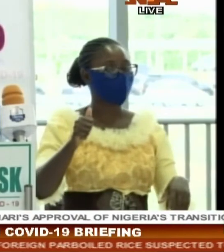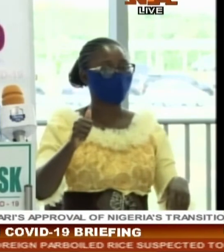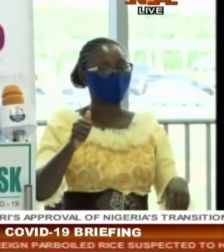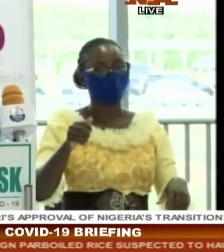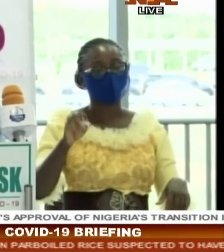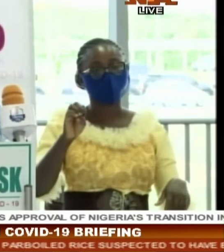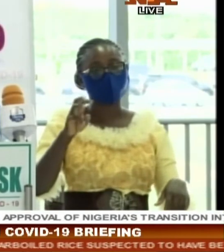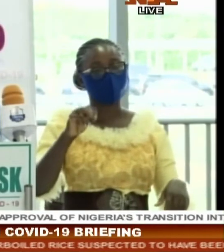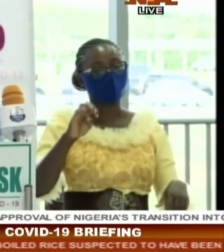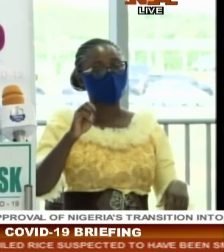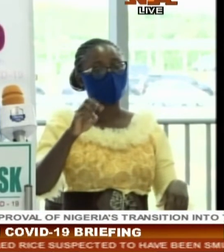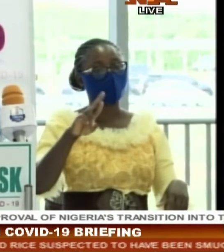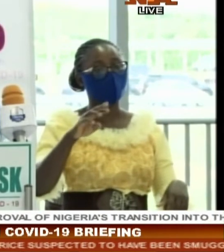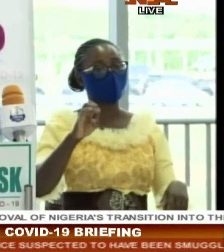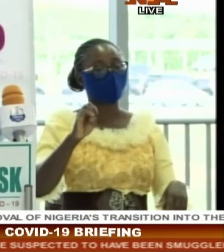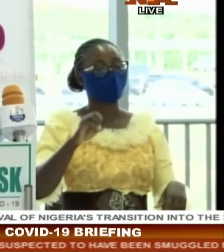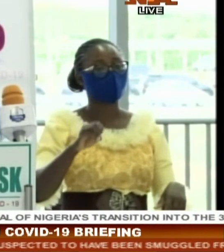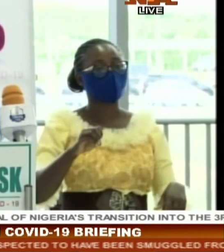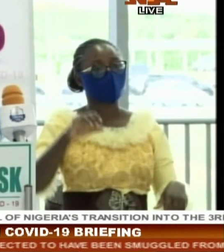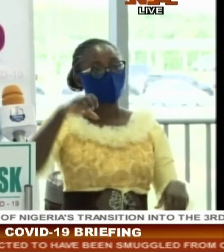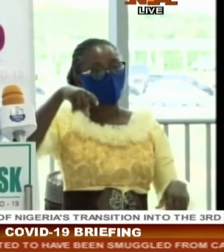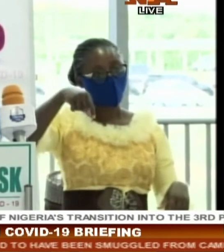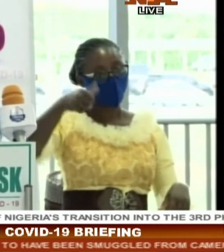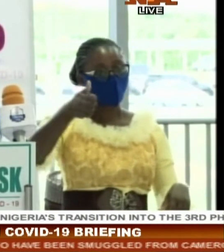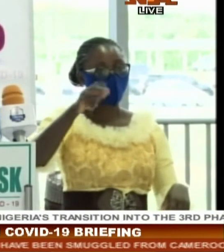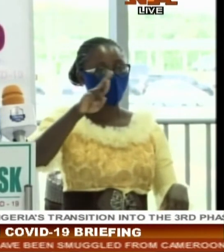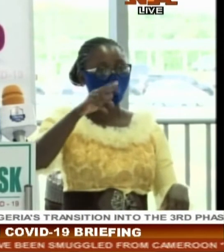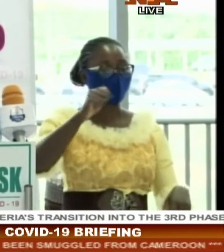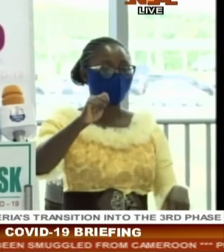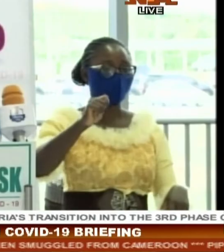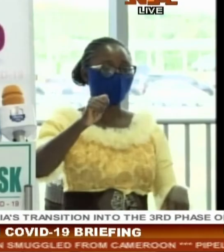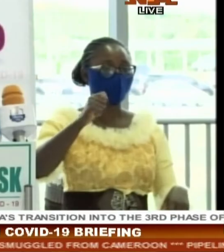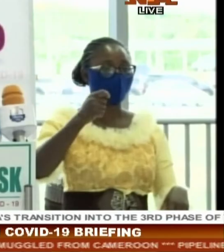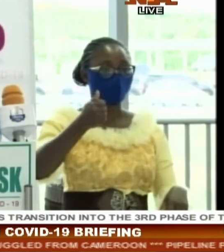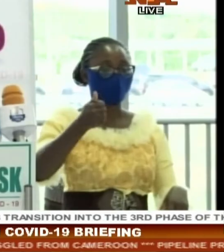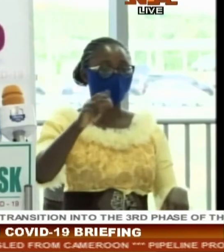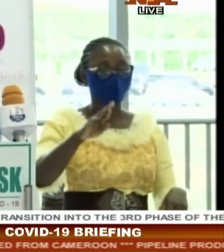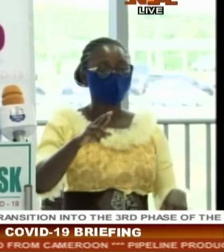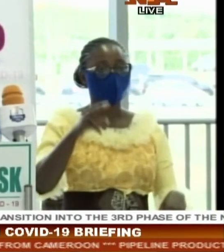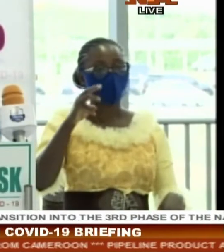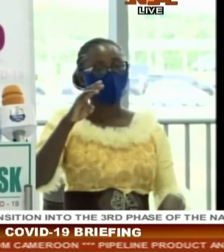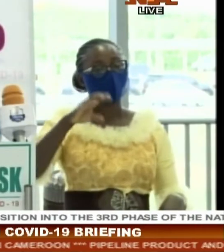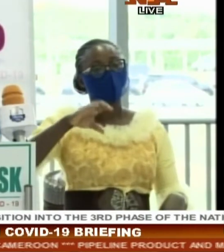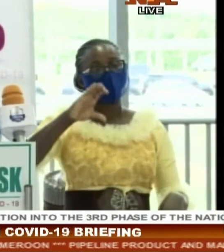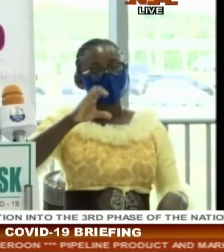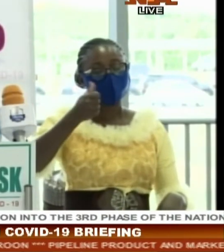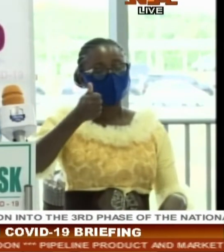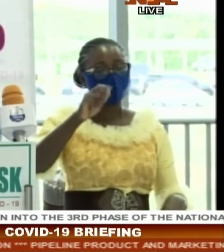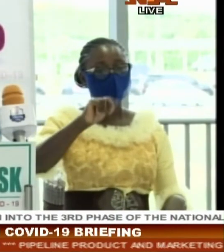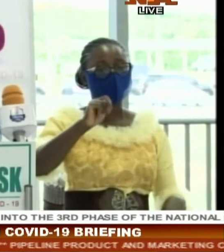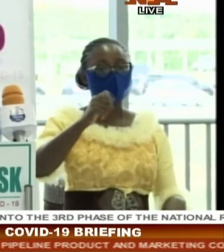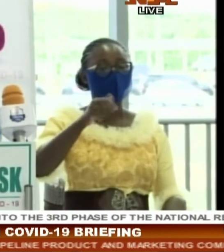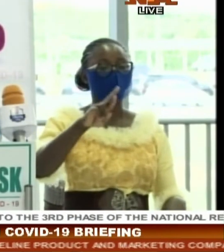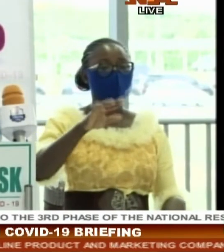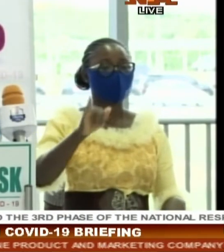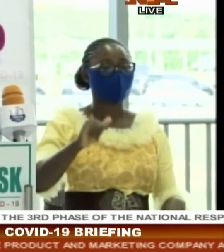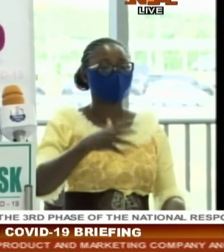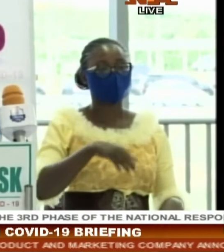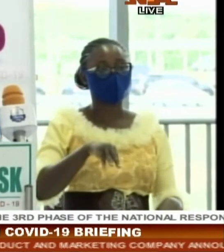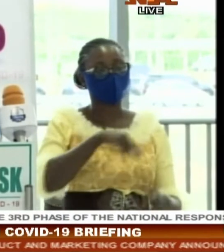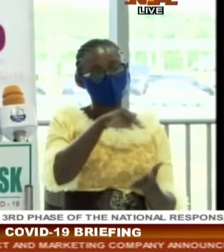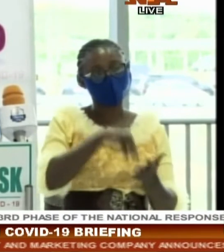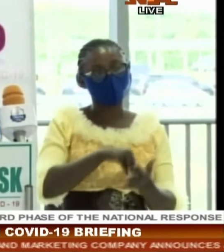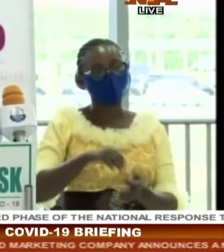Emirates, Qatar, AWA, Kenyan Airways, and Middle East